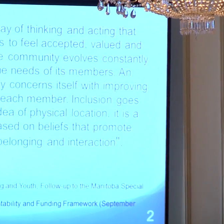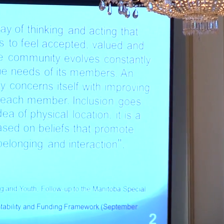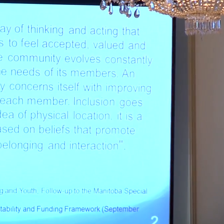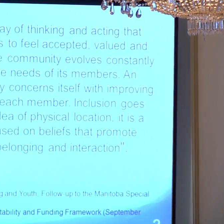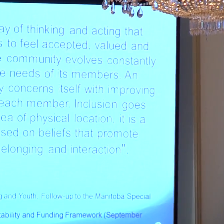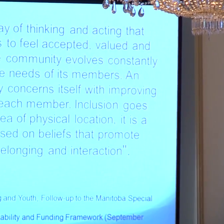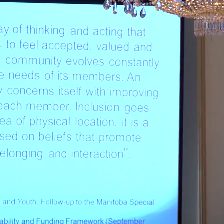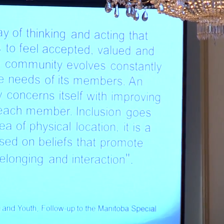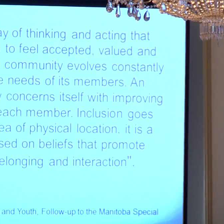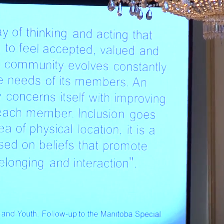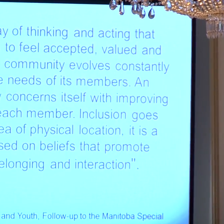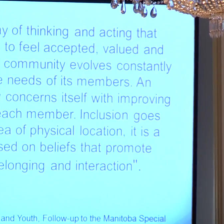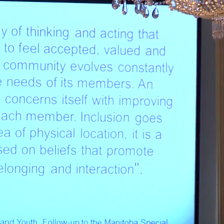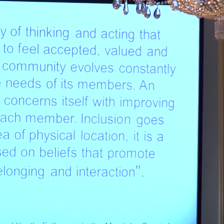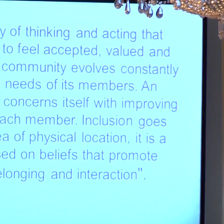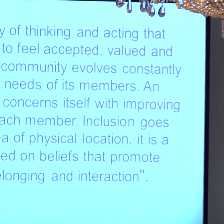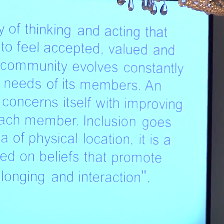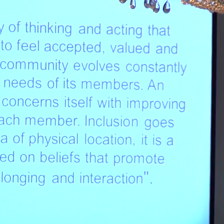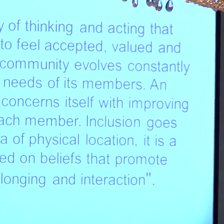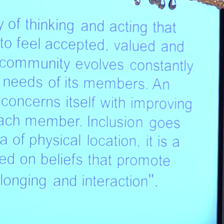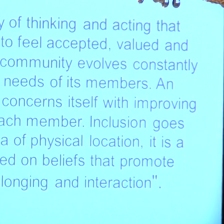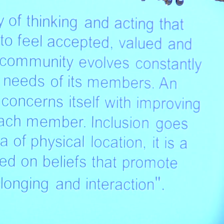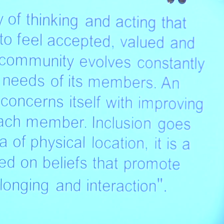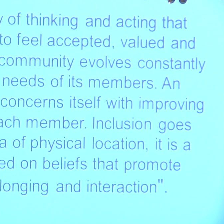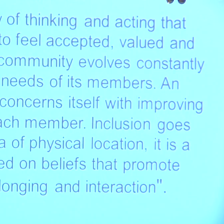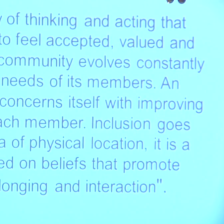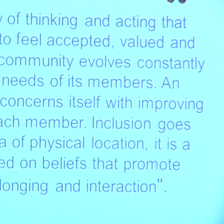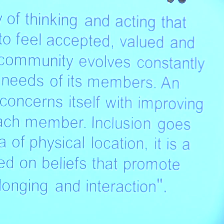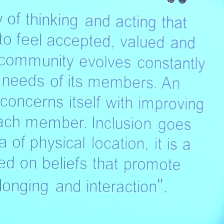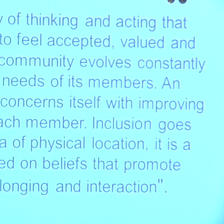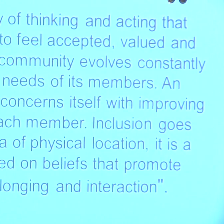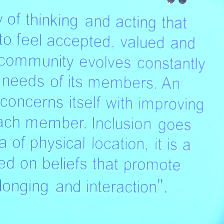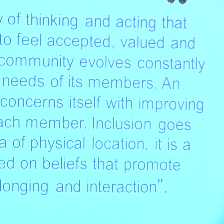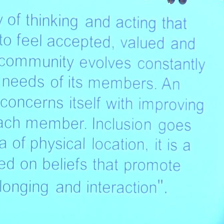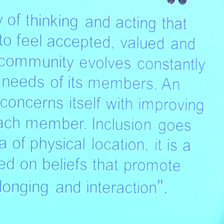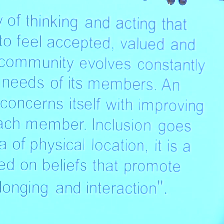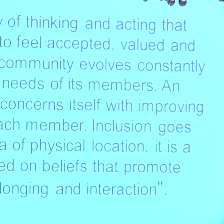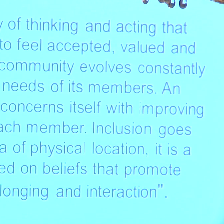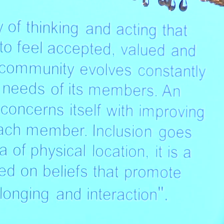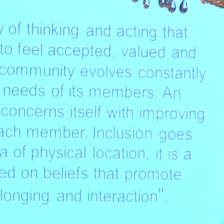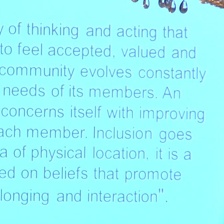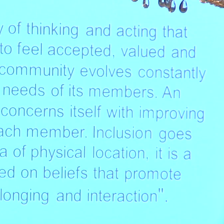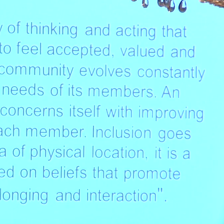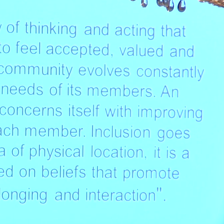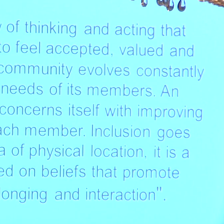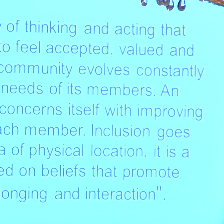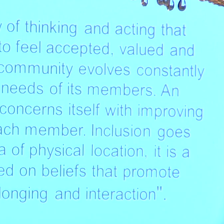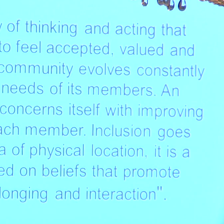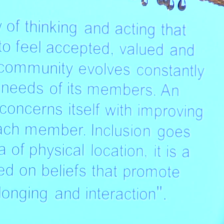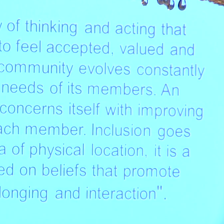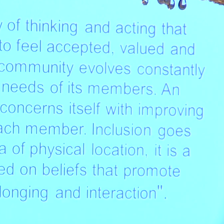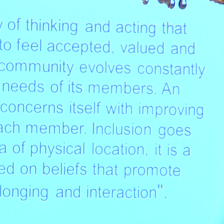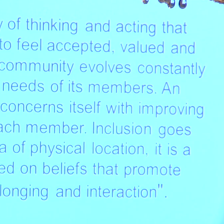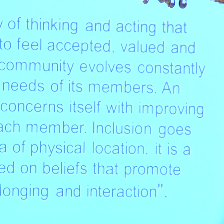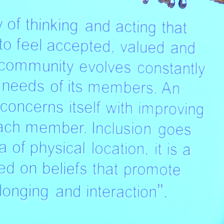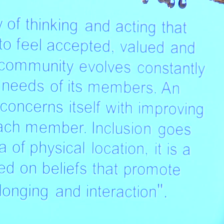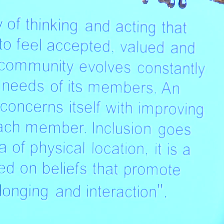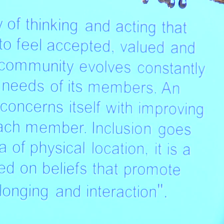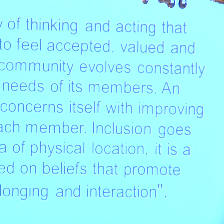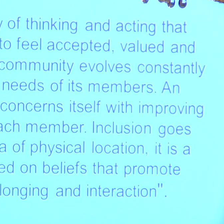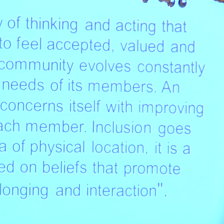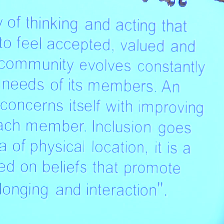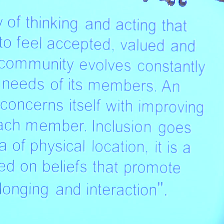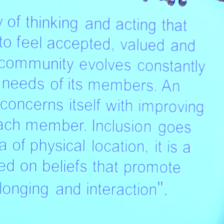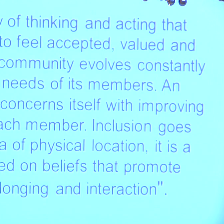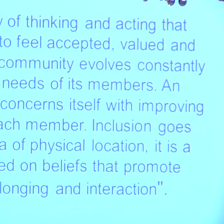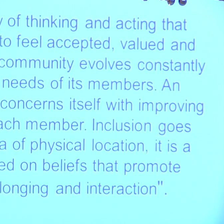I particularly like the Manitoba one, which talks about it, as it's set out there, is a way of thinking and acting. It's an approach.